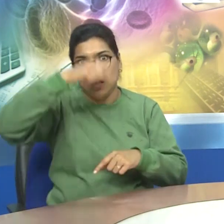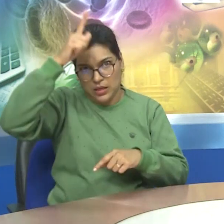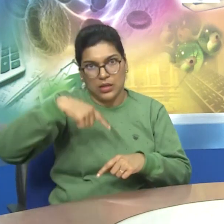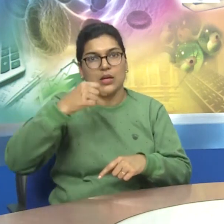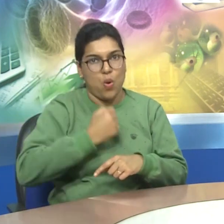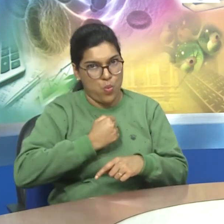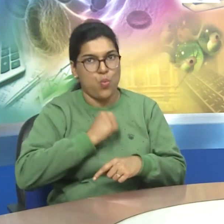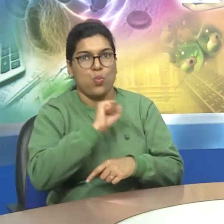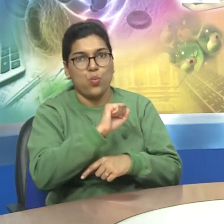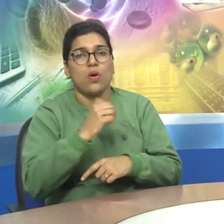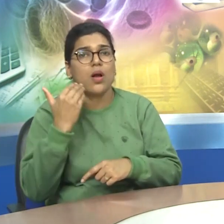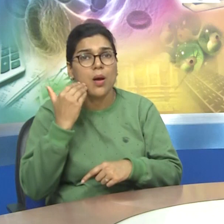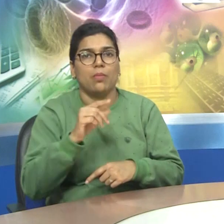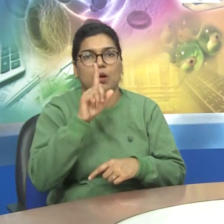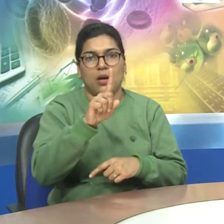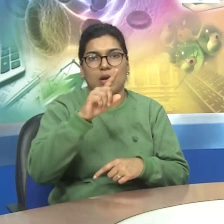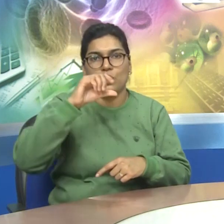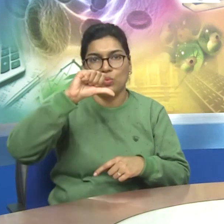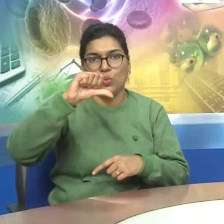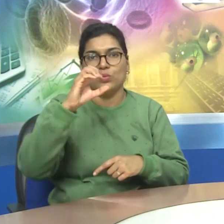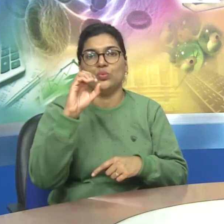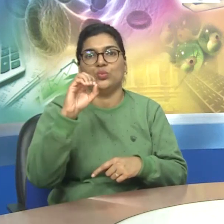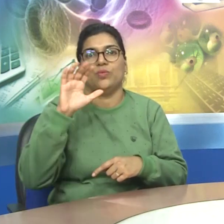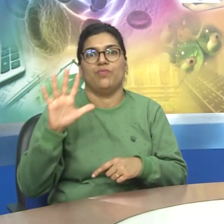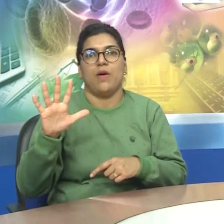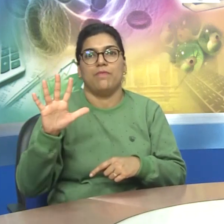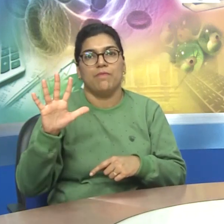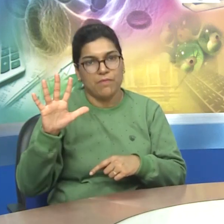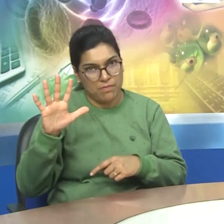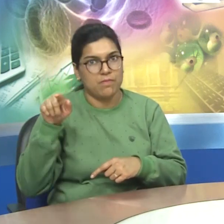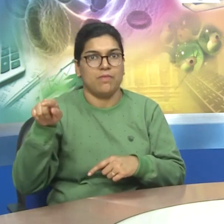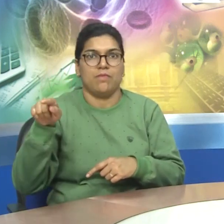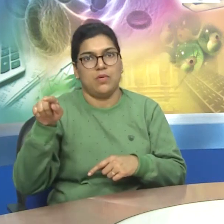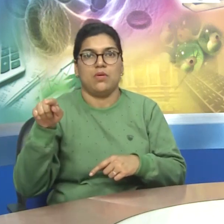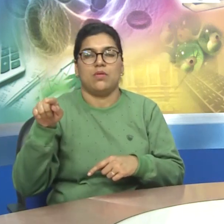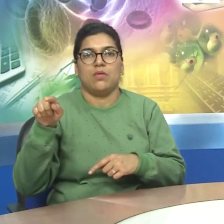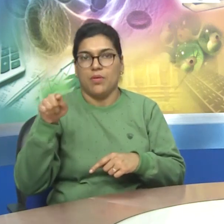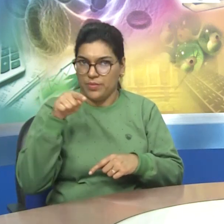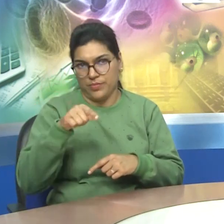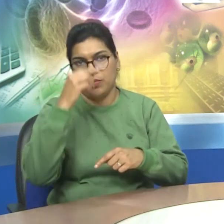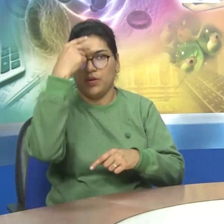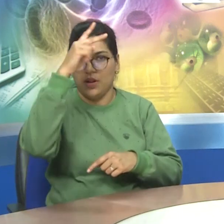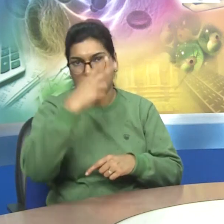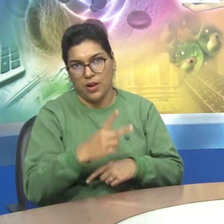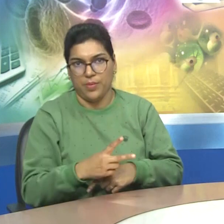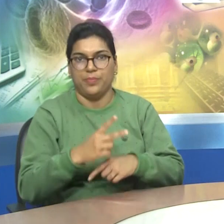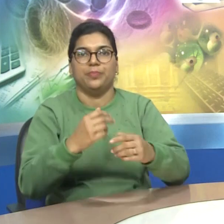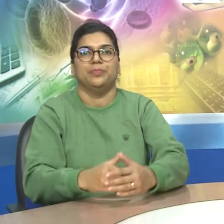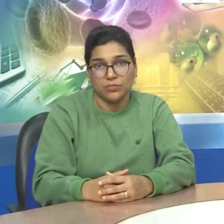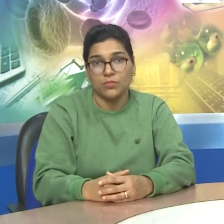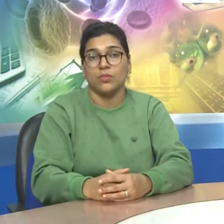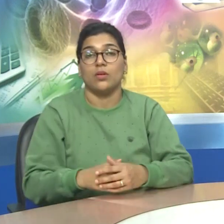is UDC. It was suggested in the year 1905.